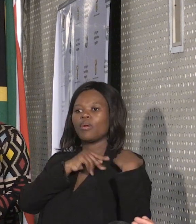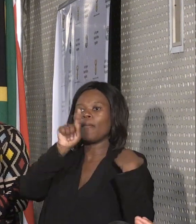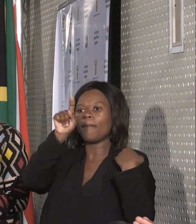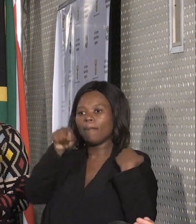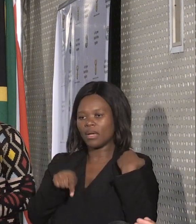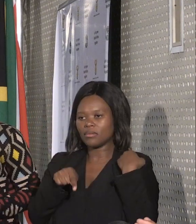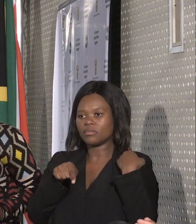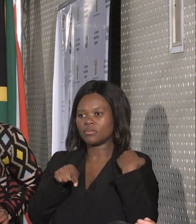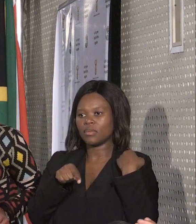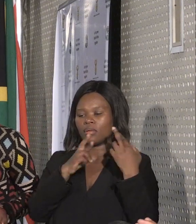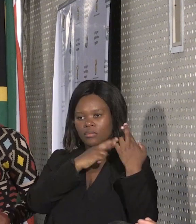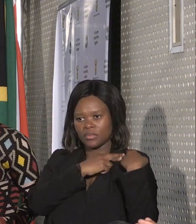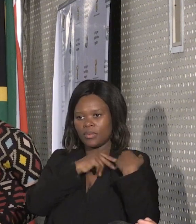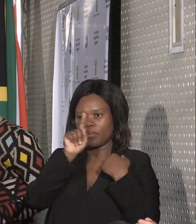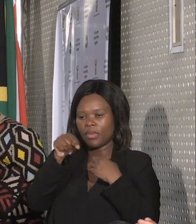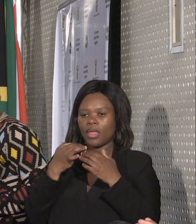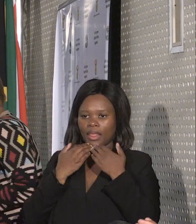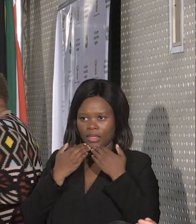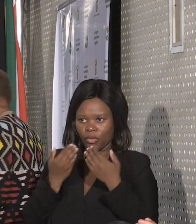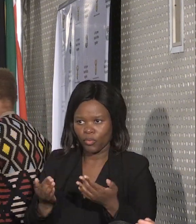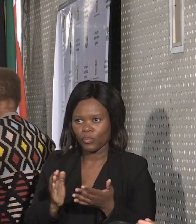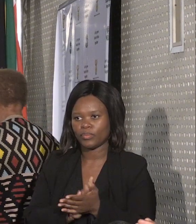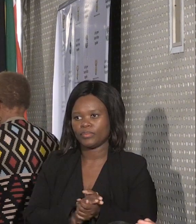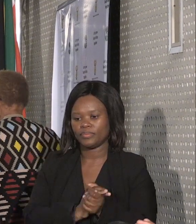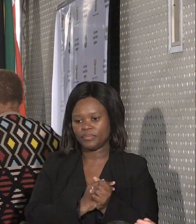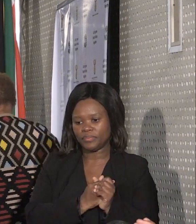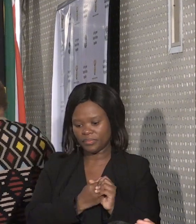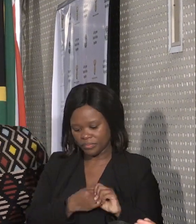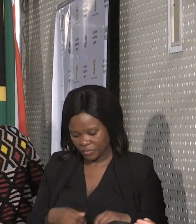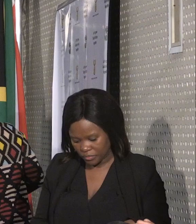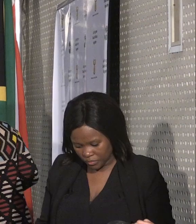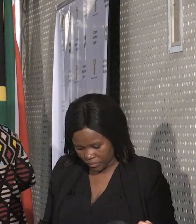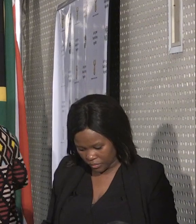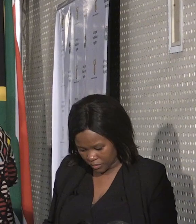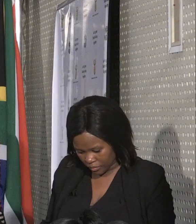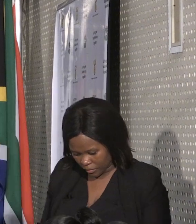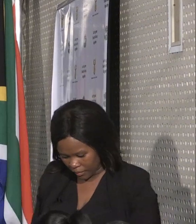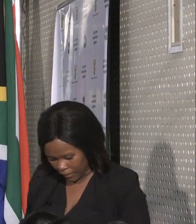about, we have to hold them accountable. Thank you.